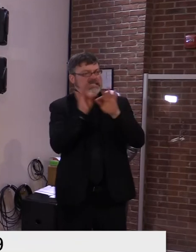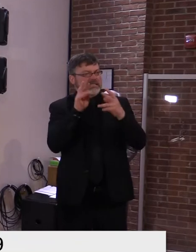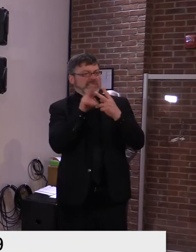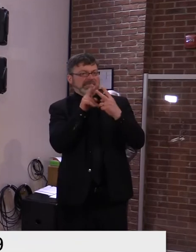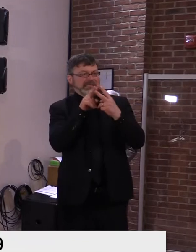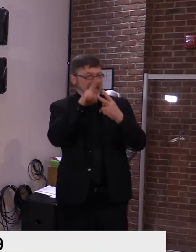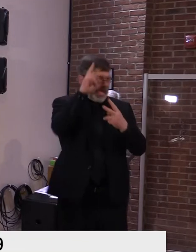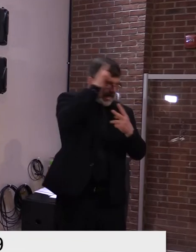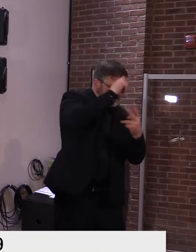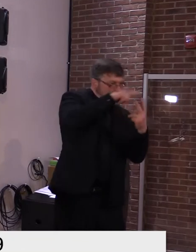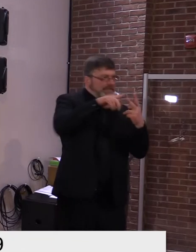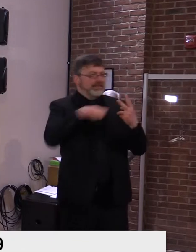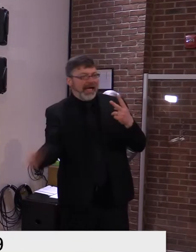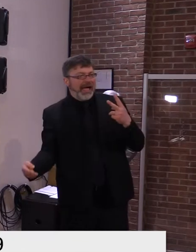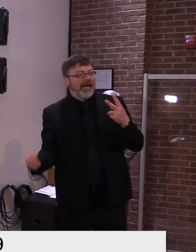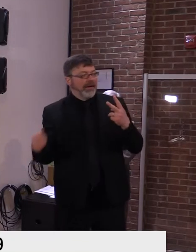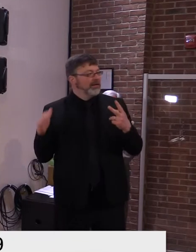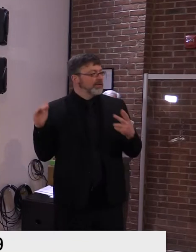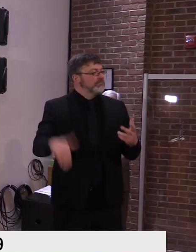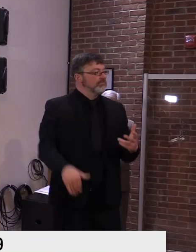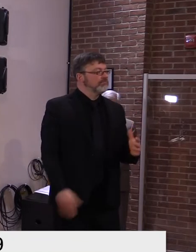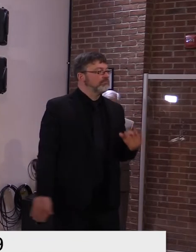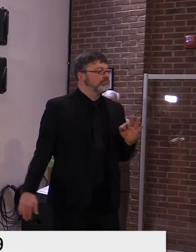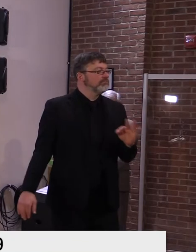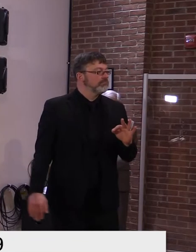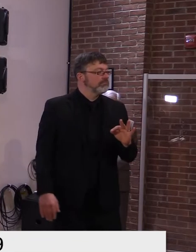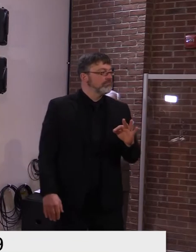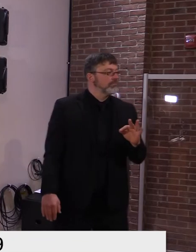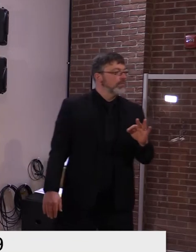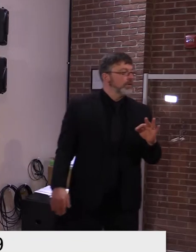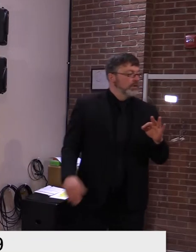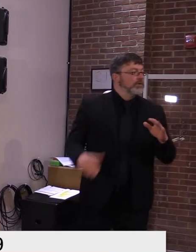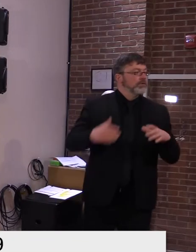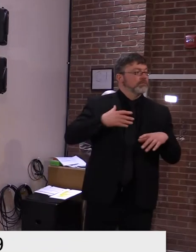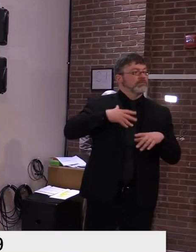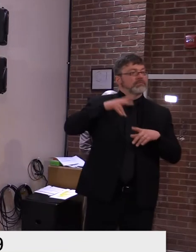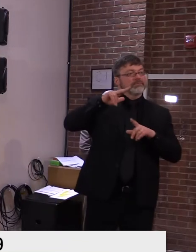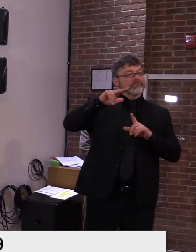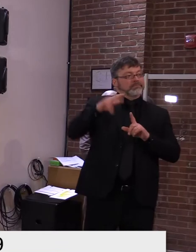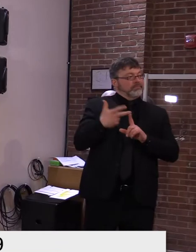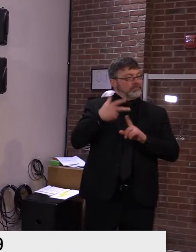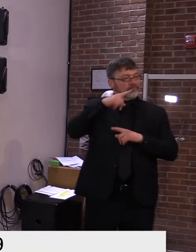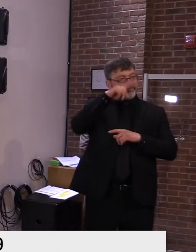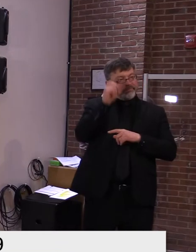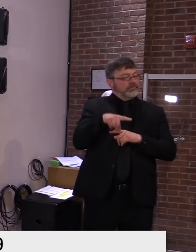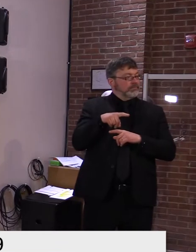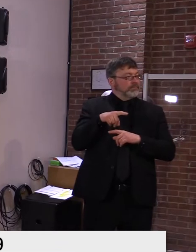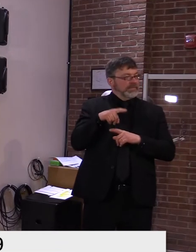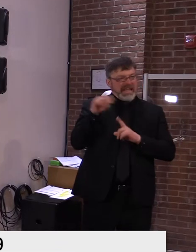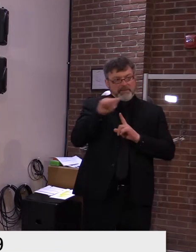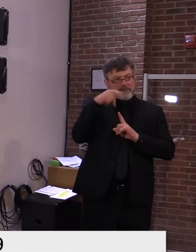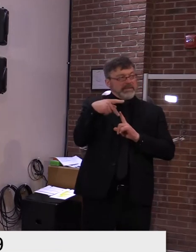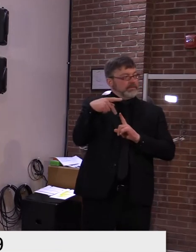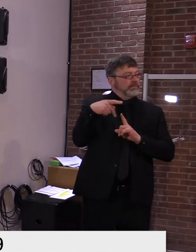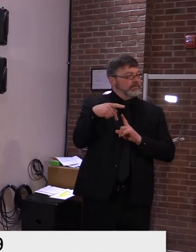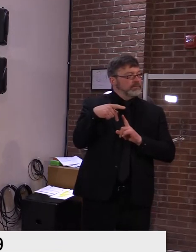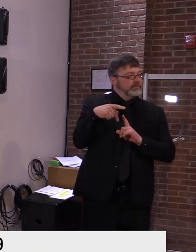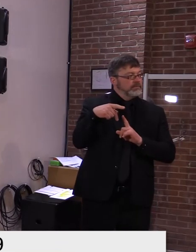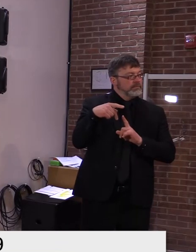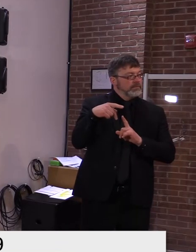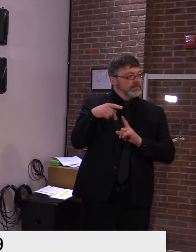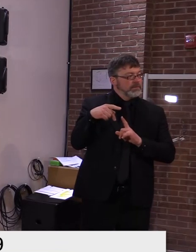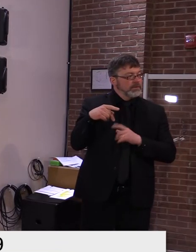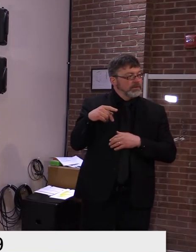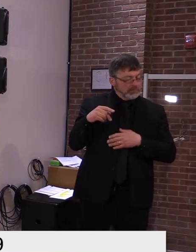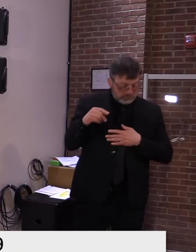Oh, okay, great. Thank you. Another health question, not directly about COVID, but I saw the health department's report. I don't know exactly when it